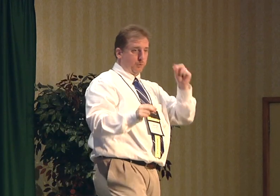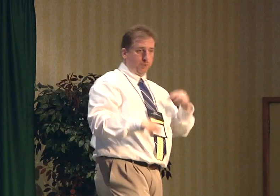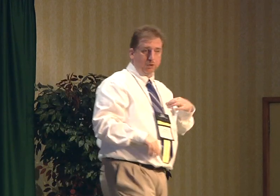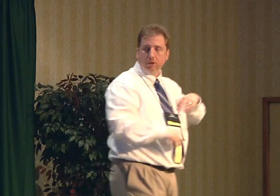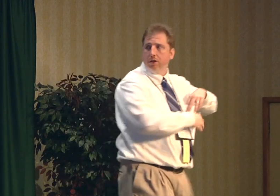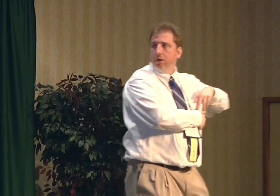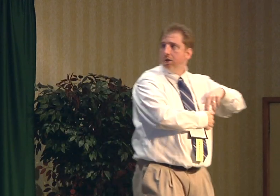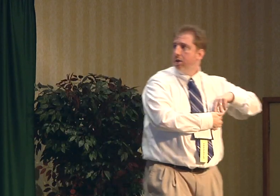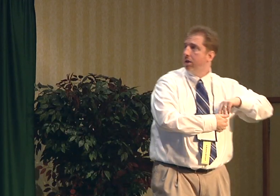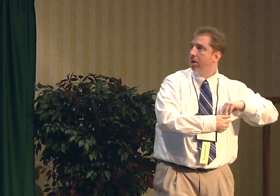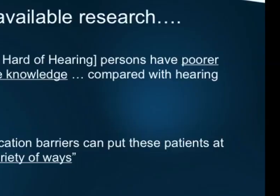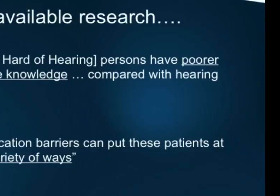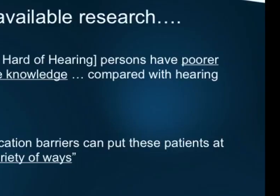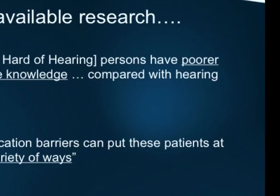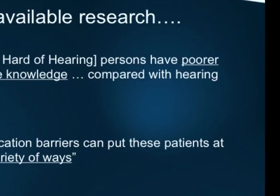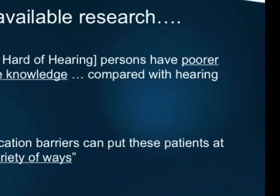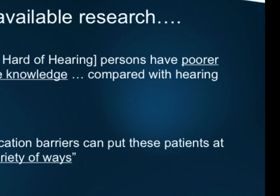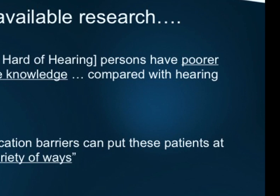So therefore, they're at less risk than deaf.